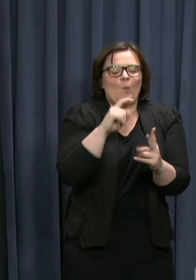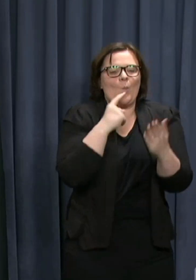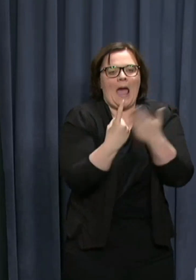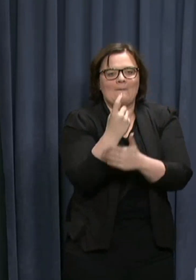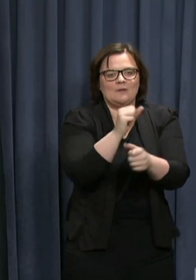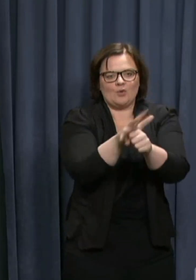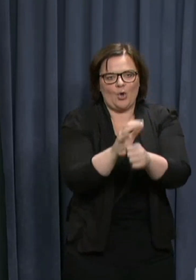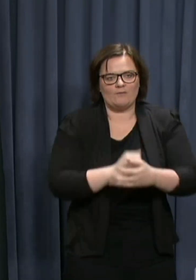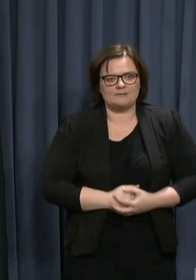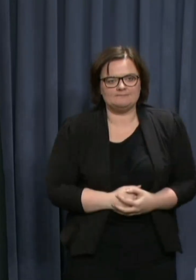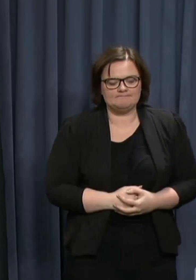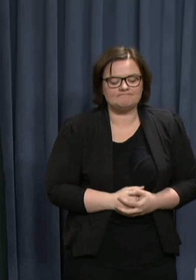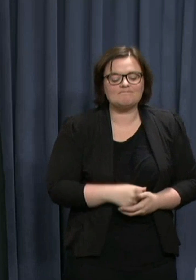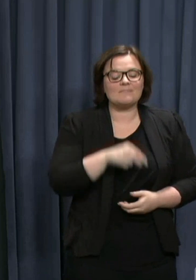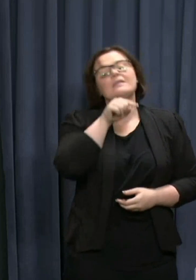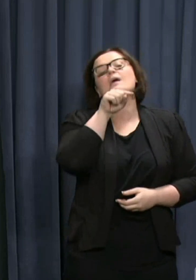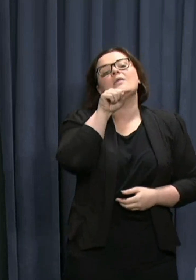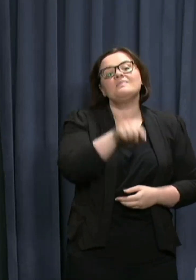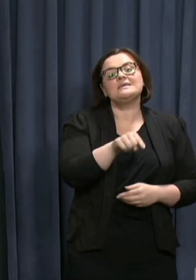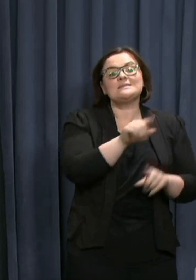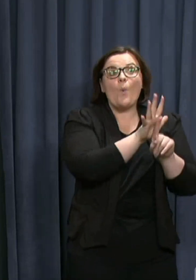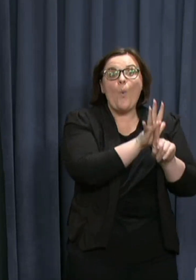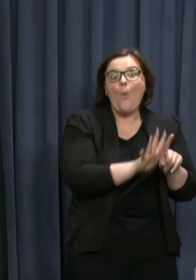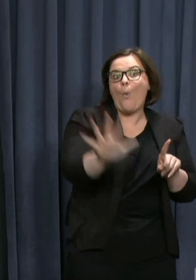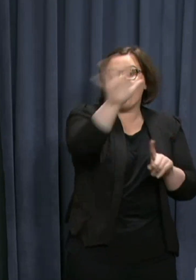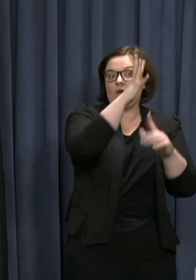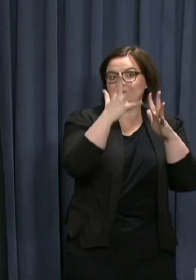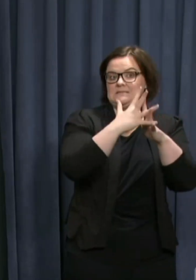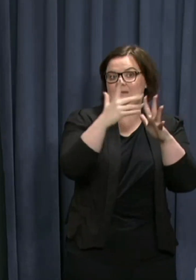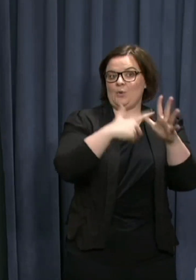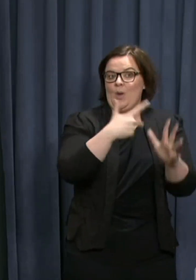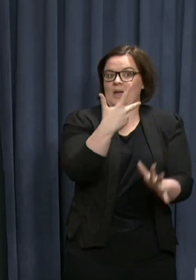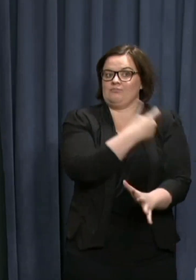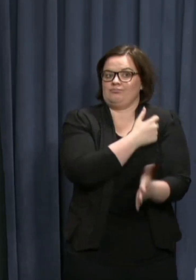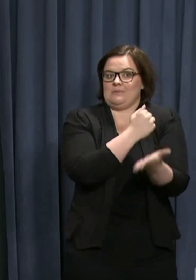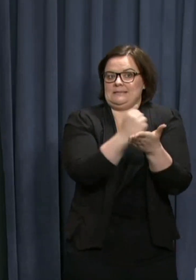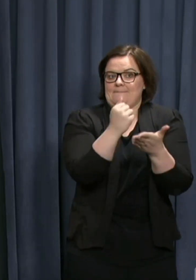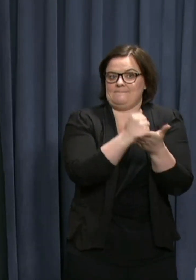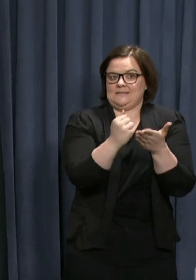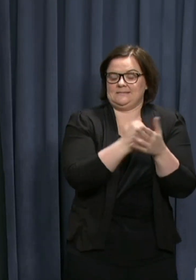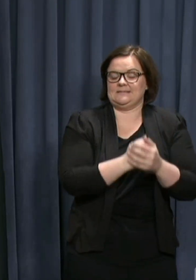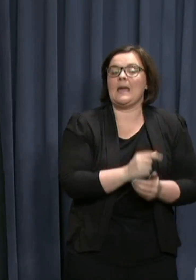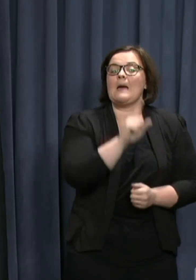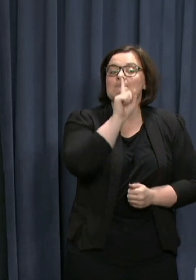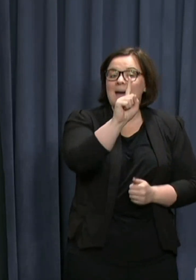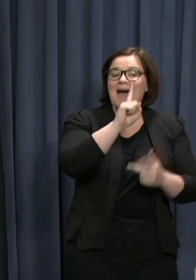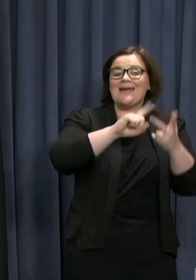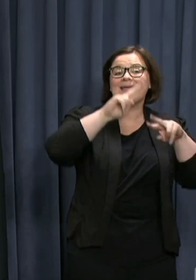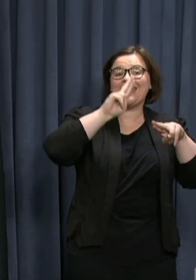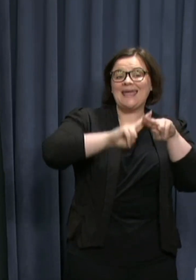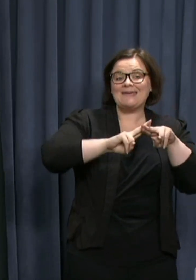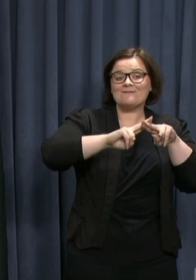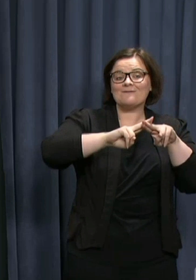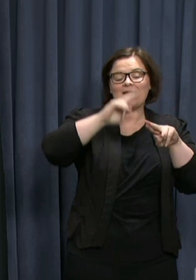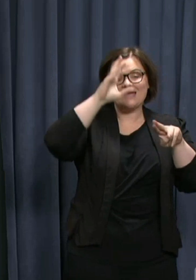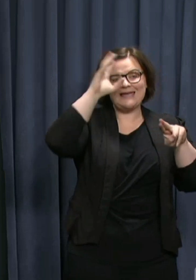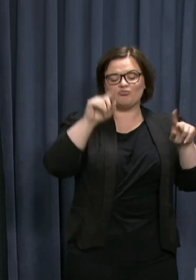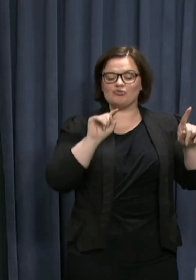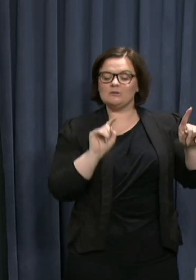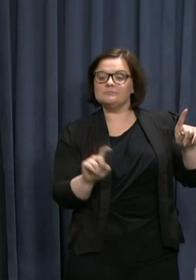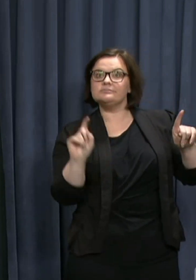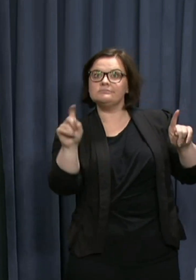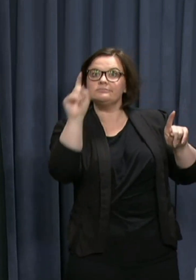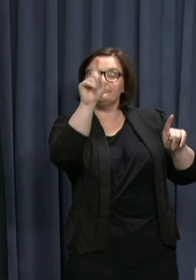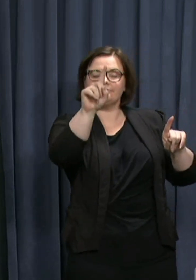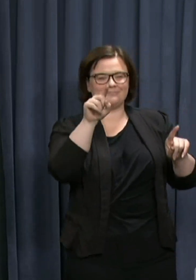is a statewide vaccination rate. However, if there are regional areas that don't have a high enough vaccination